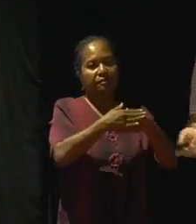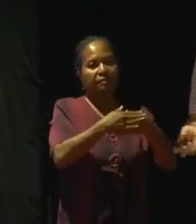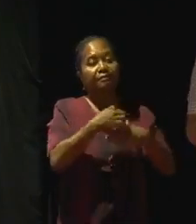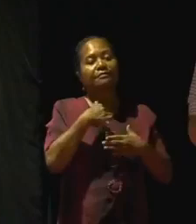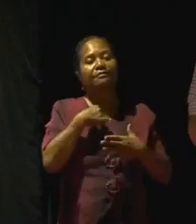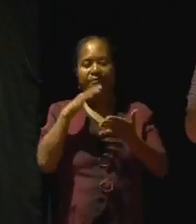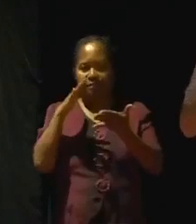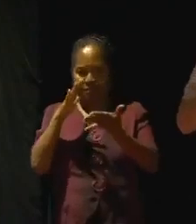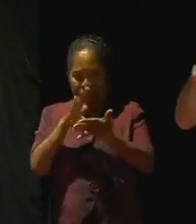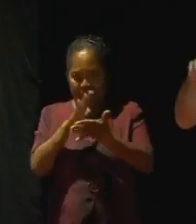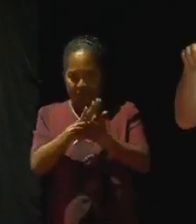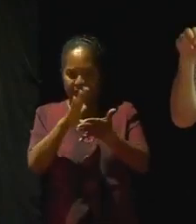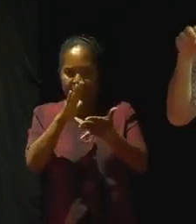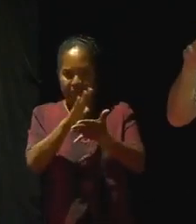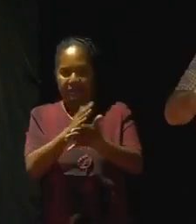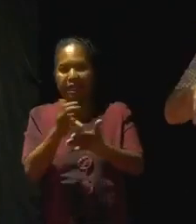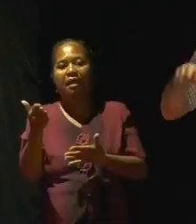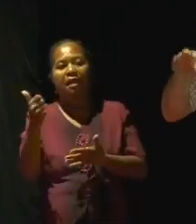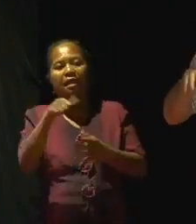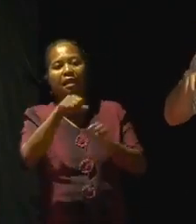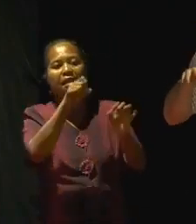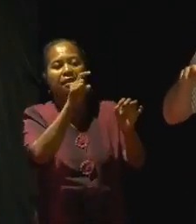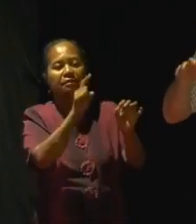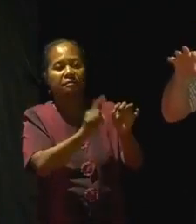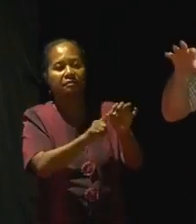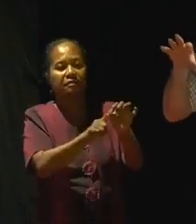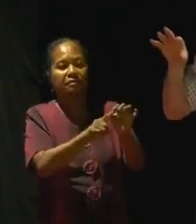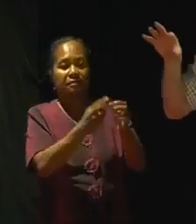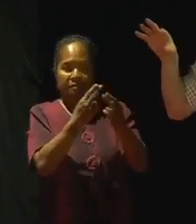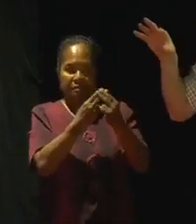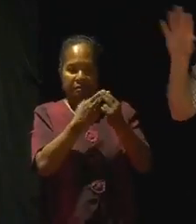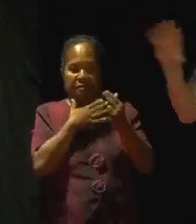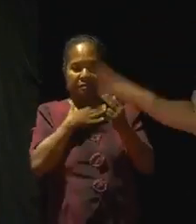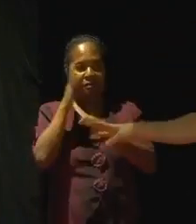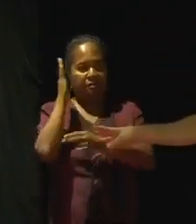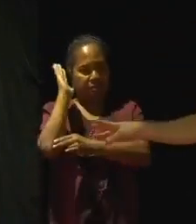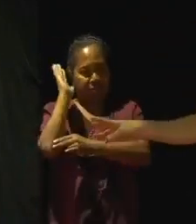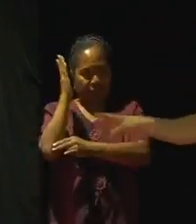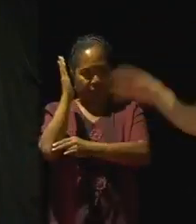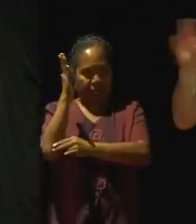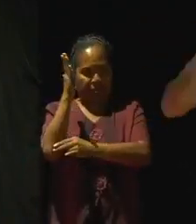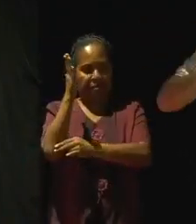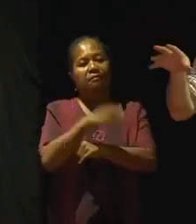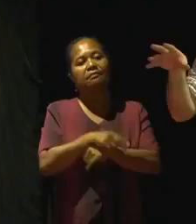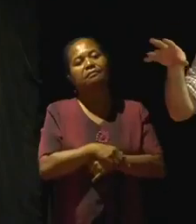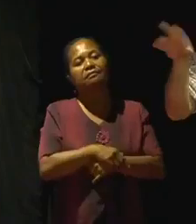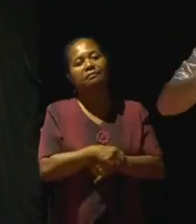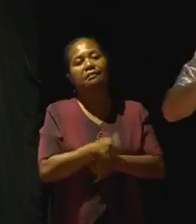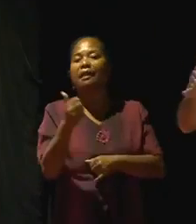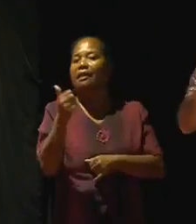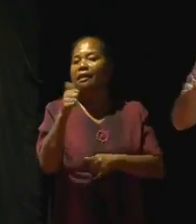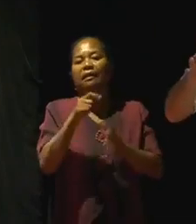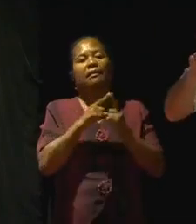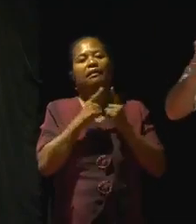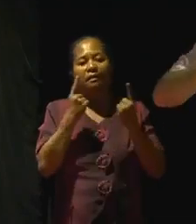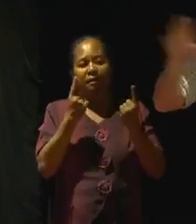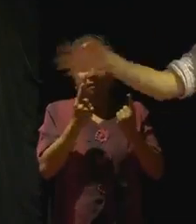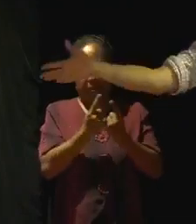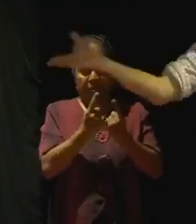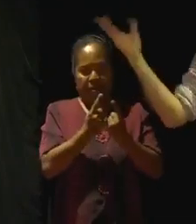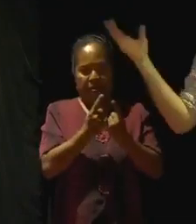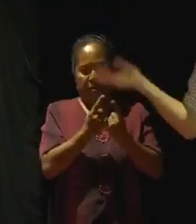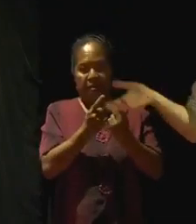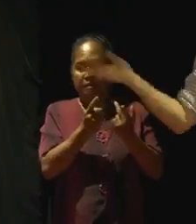I'm happy to take any questions related to what I've spoken about, anything to do with the